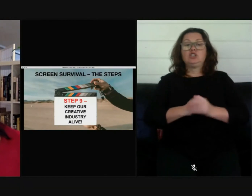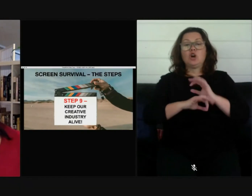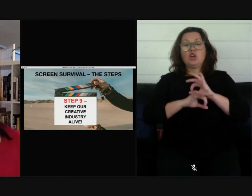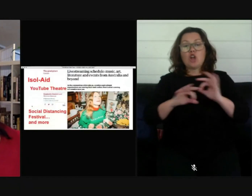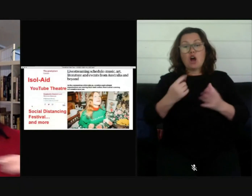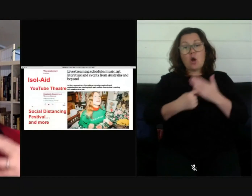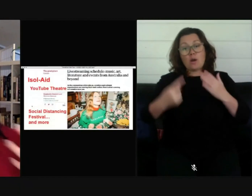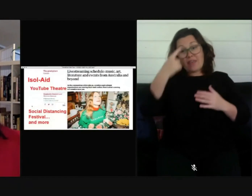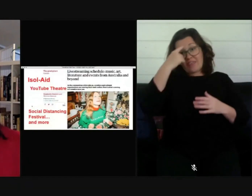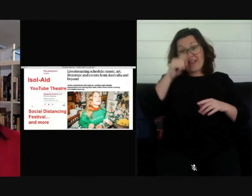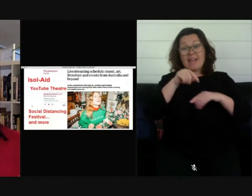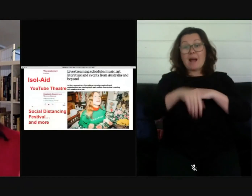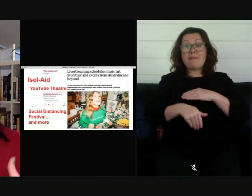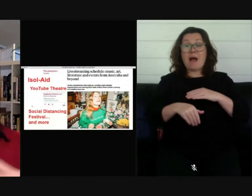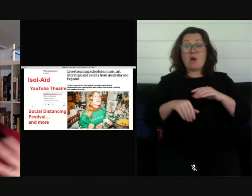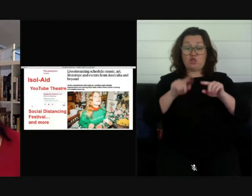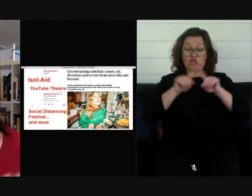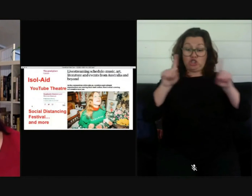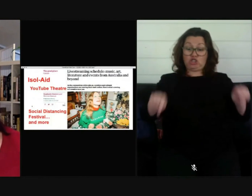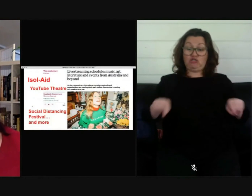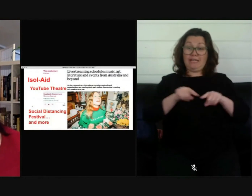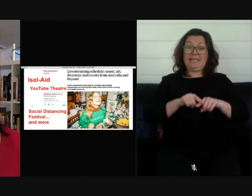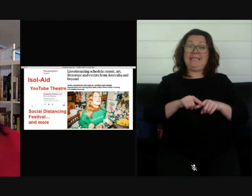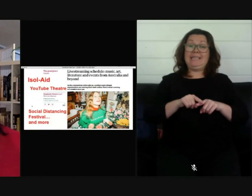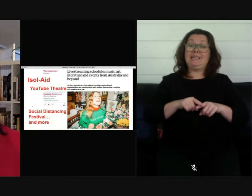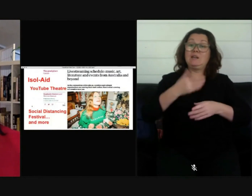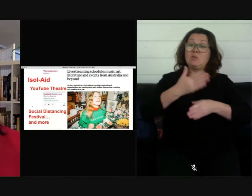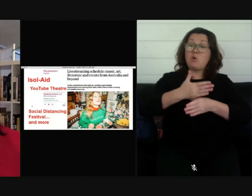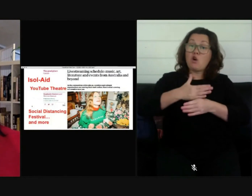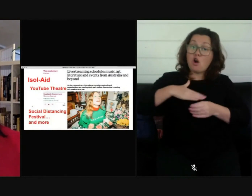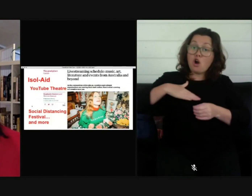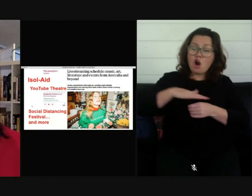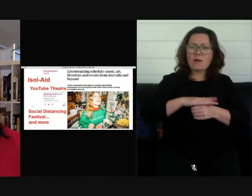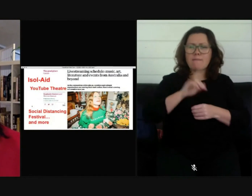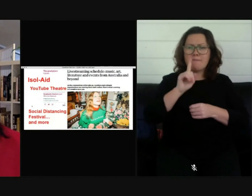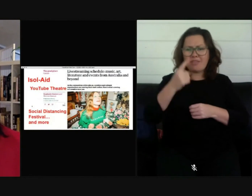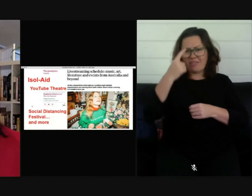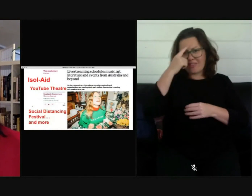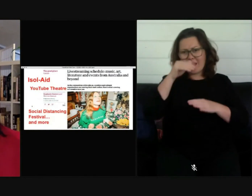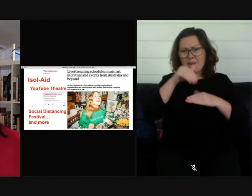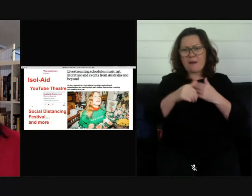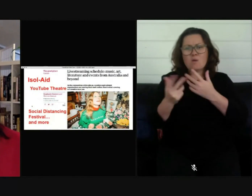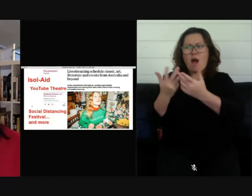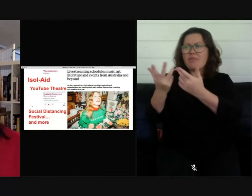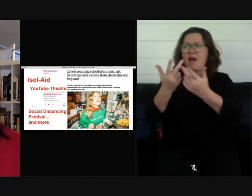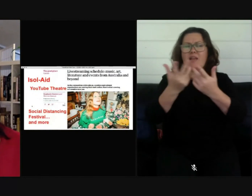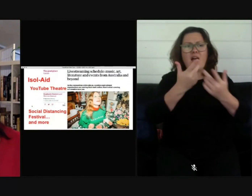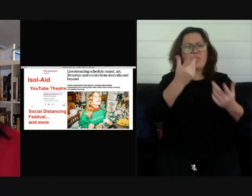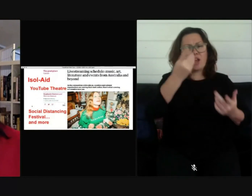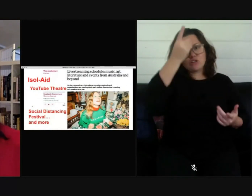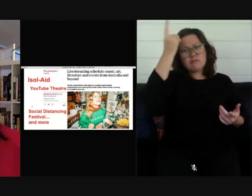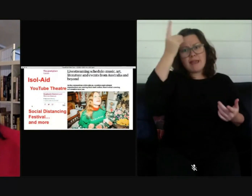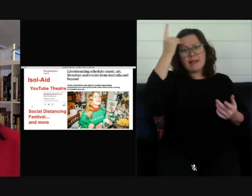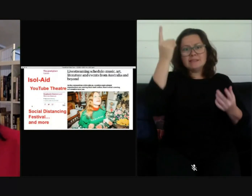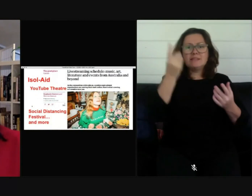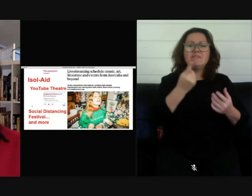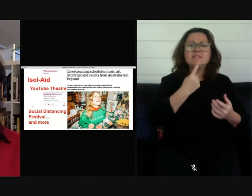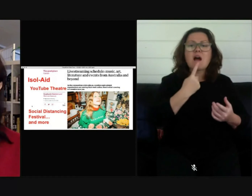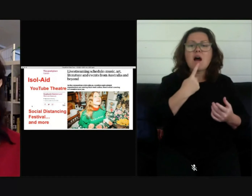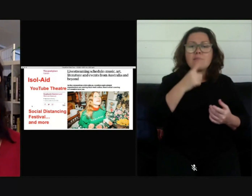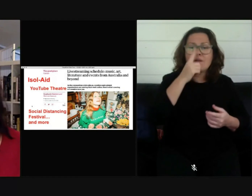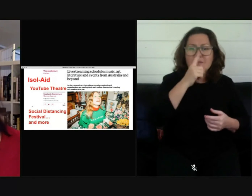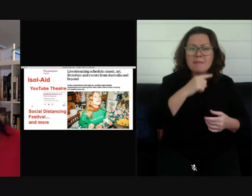that we try and help all of our fellow creatives, because we live inside a very closely